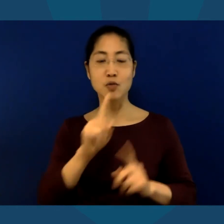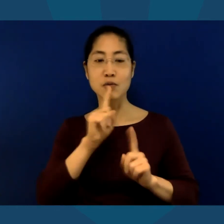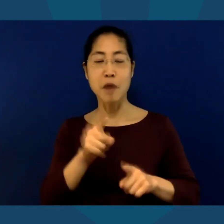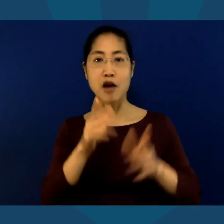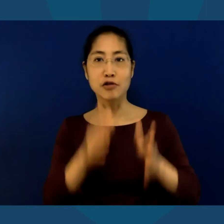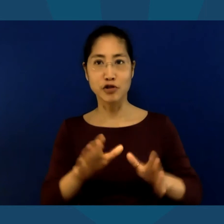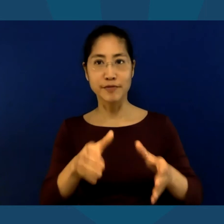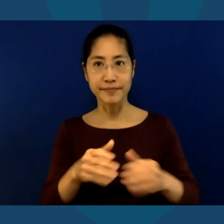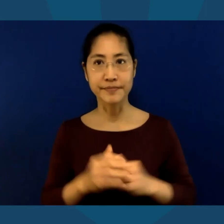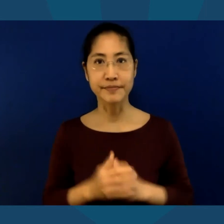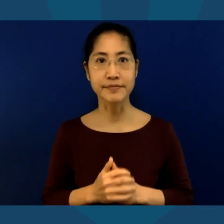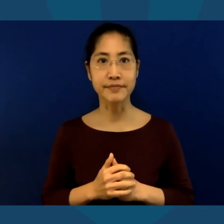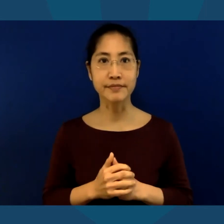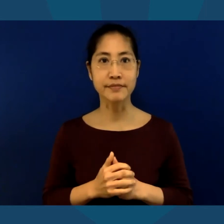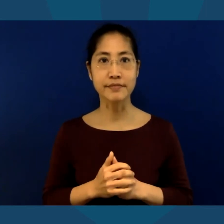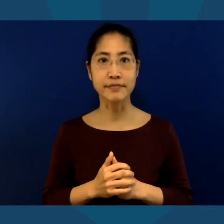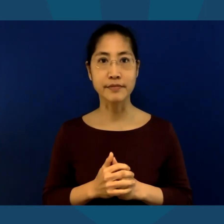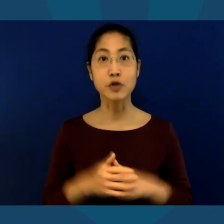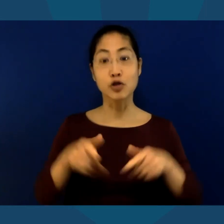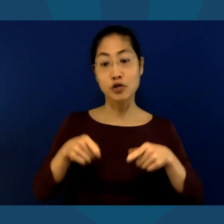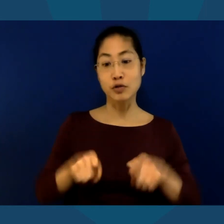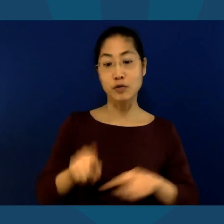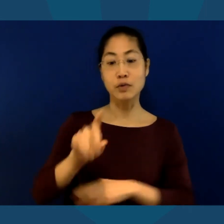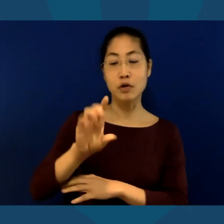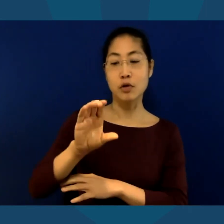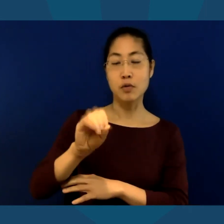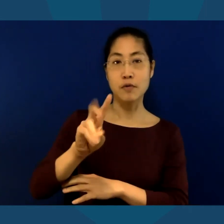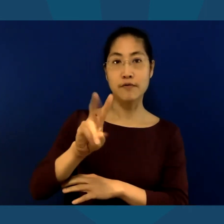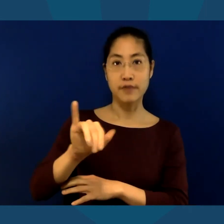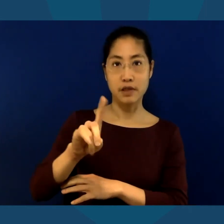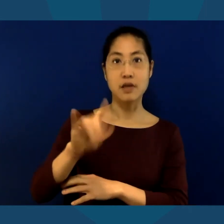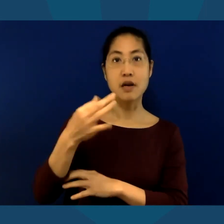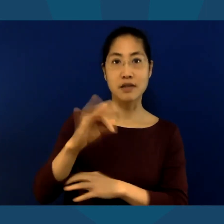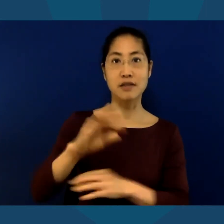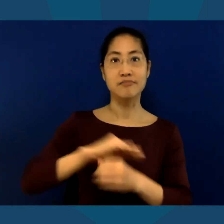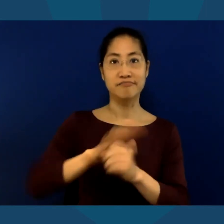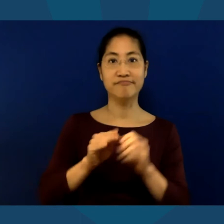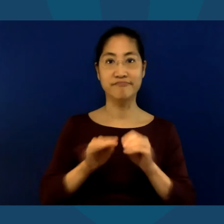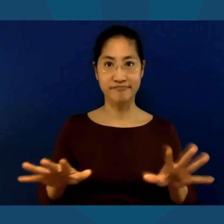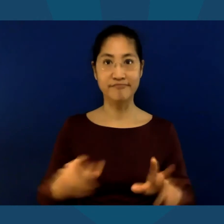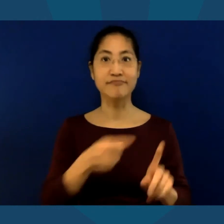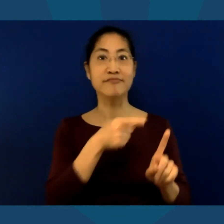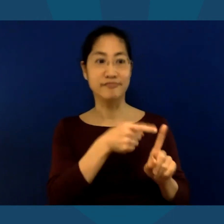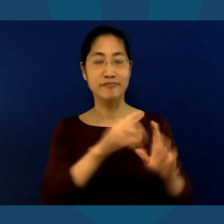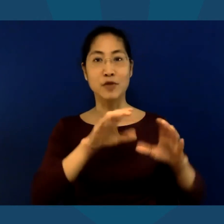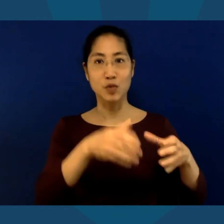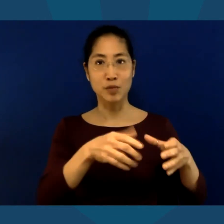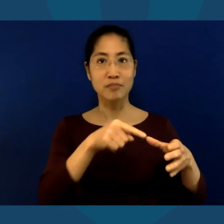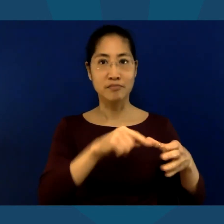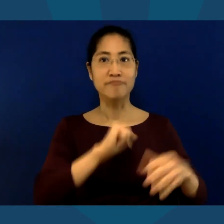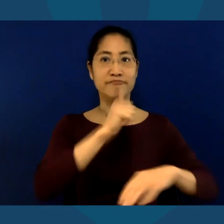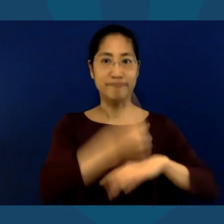She co-founded Tips for Tucson to help unemployed citizens during the